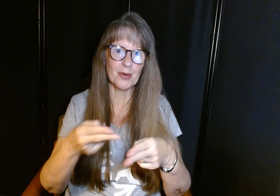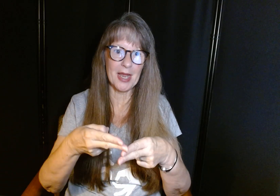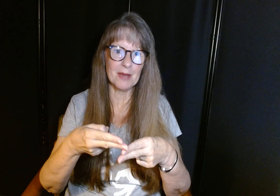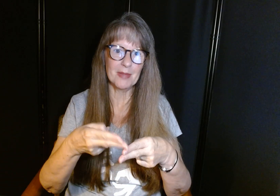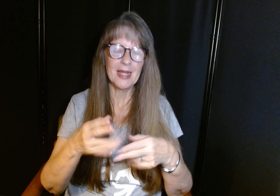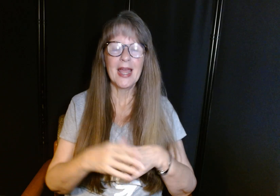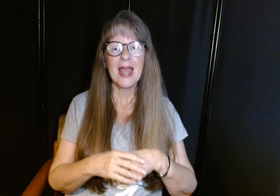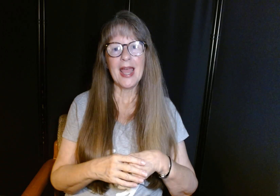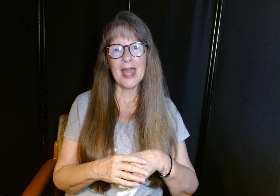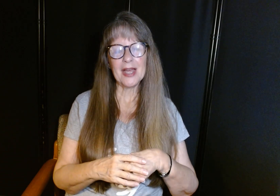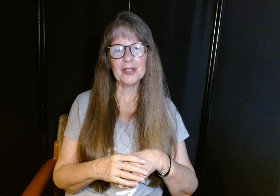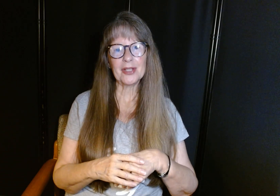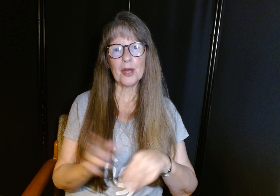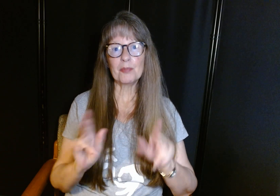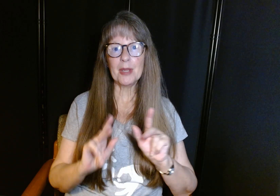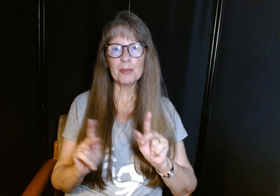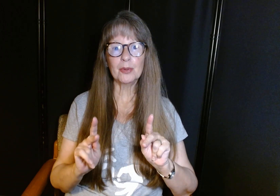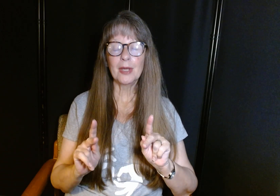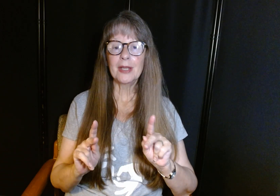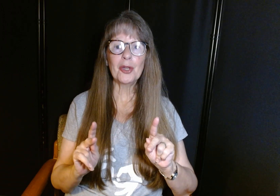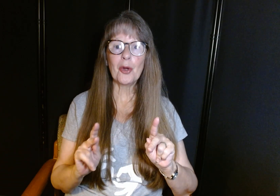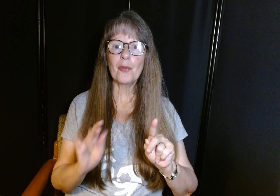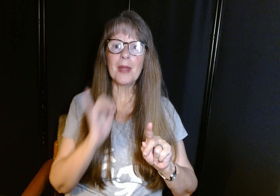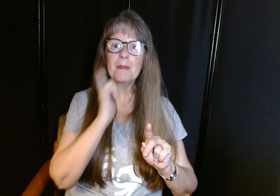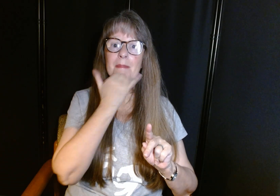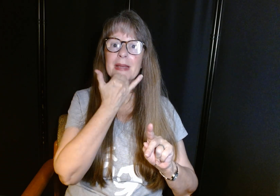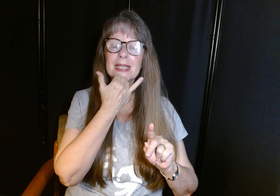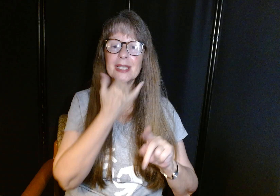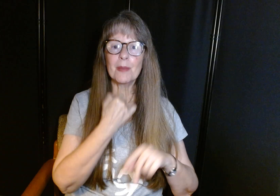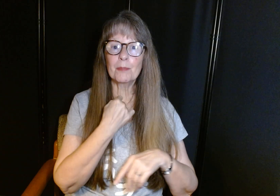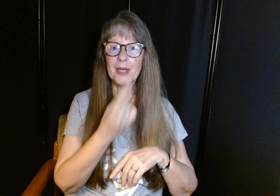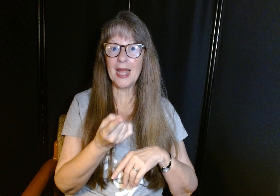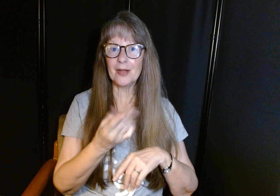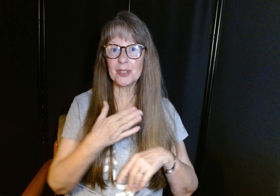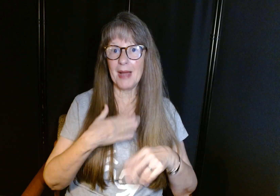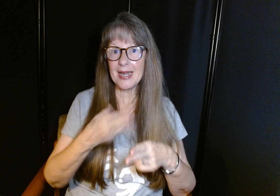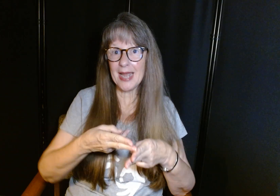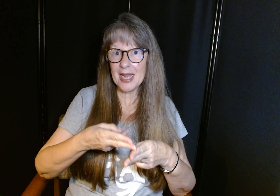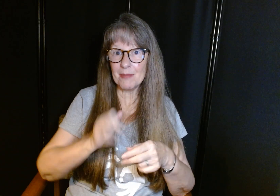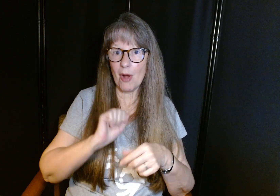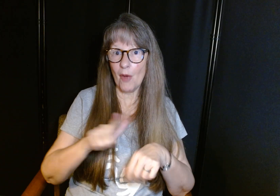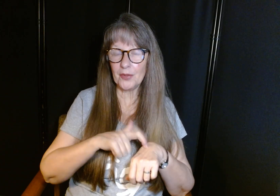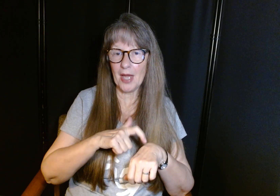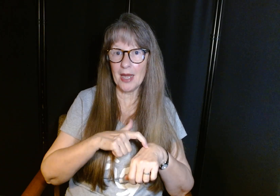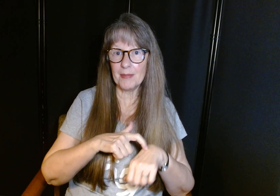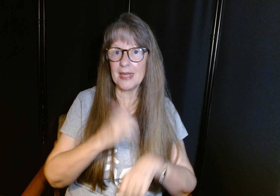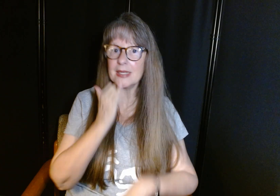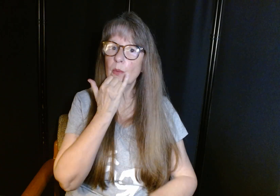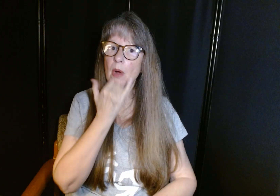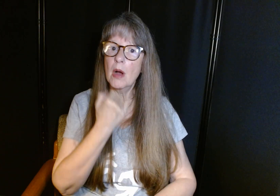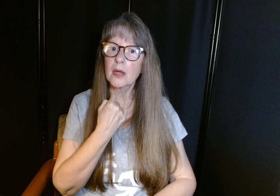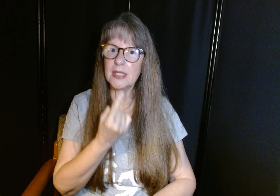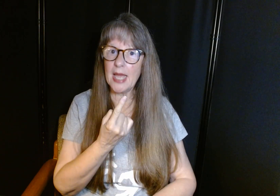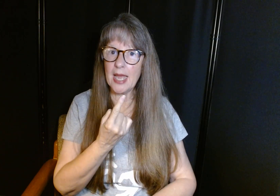name. And people, they mispronounce my name all the time. And I say wrong, say.